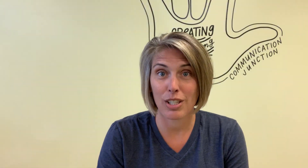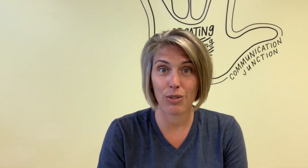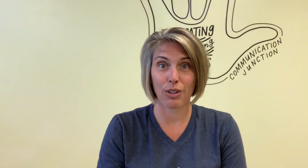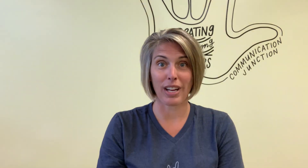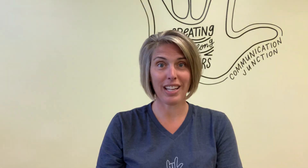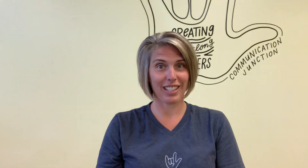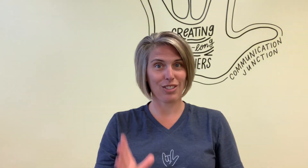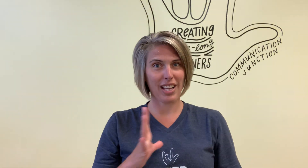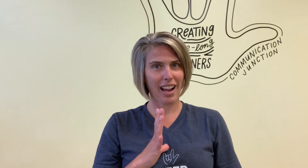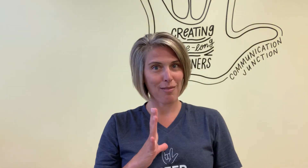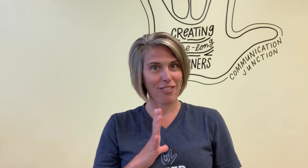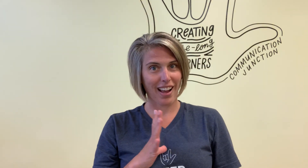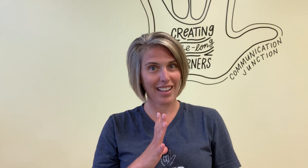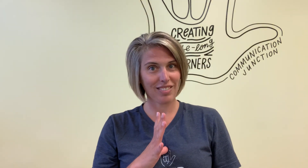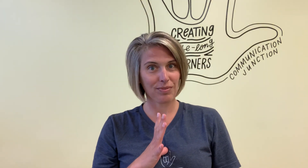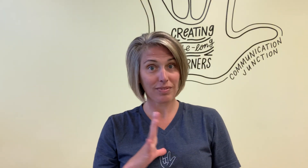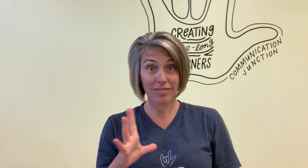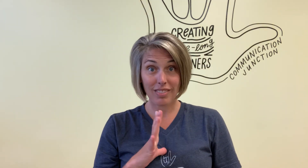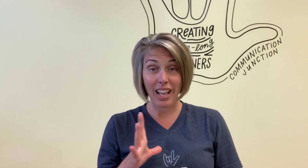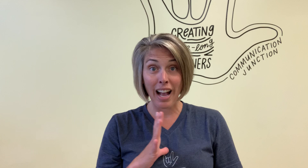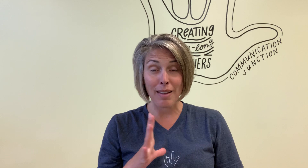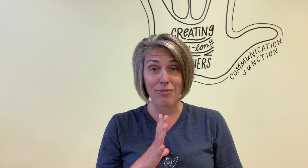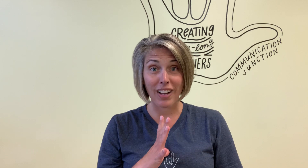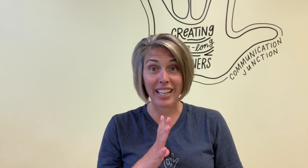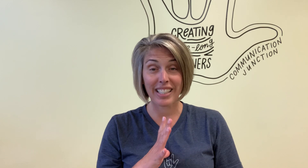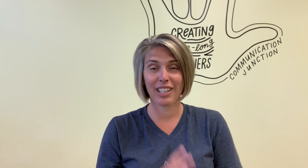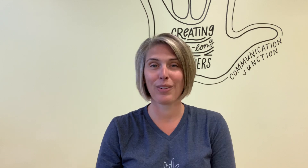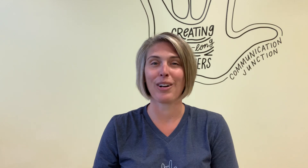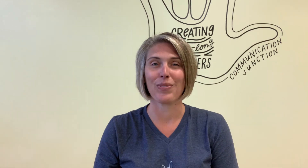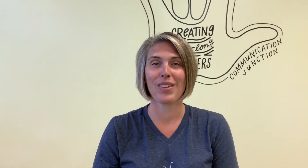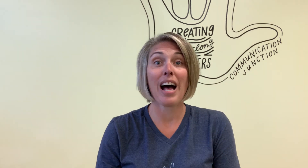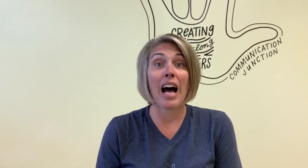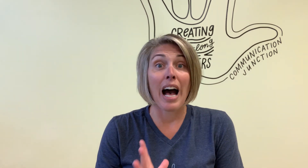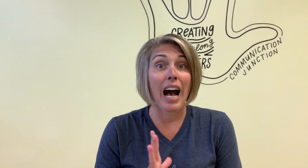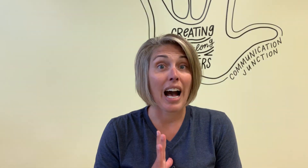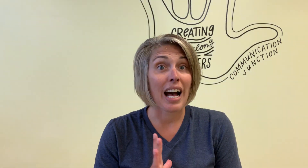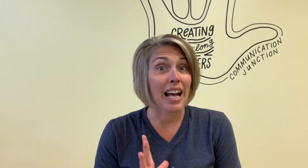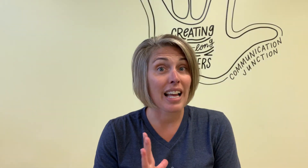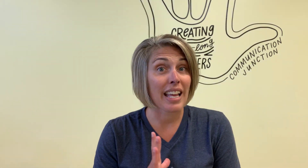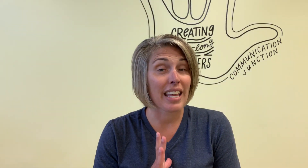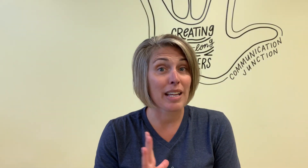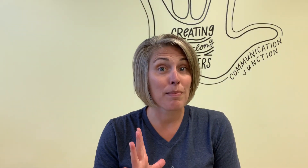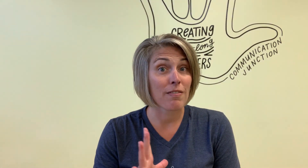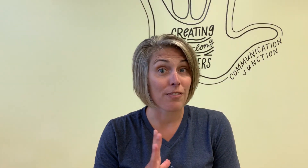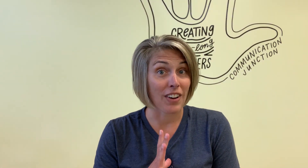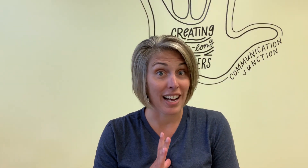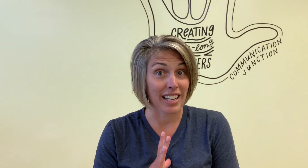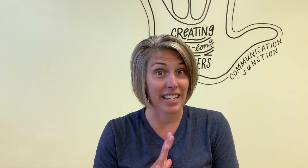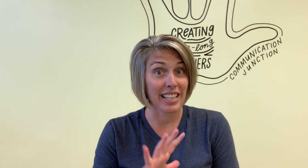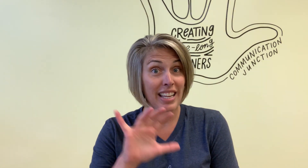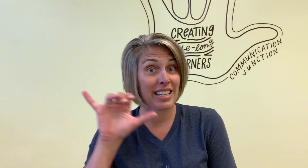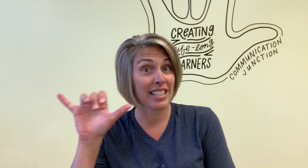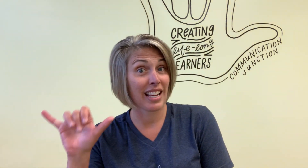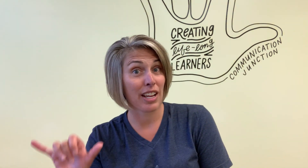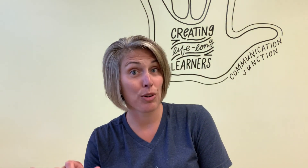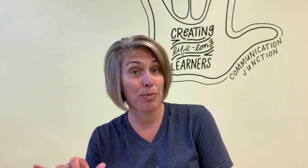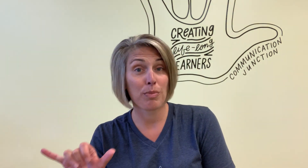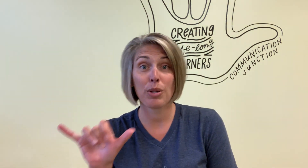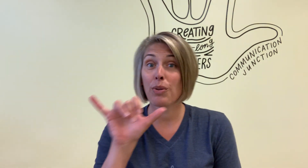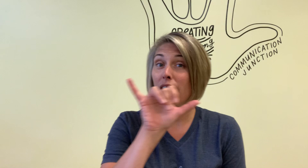doing great? Can you say, I'm fine? I'm fine. Here we go. I am fine and I hope you